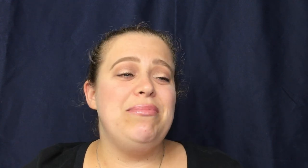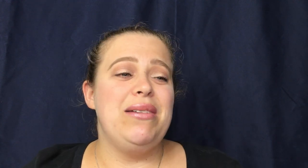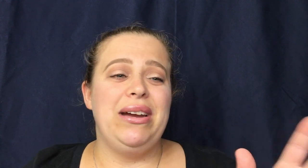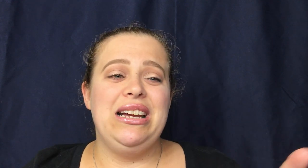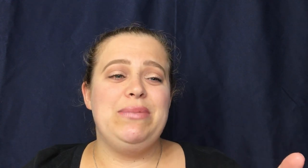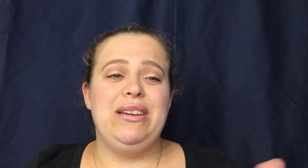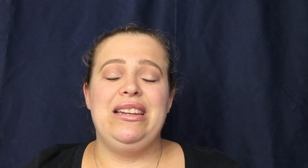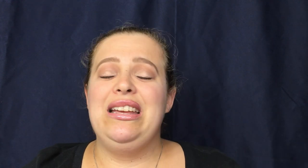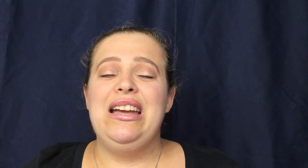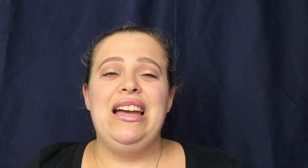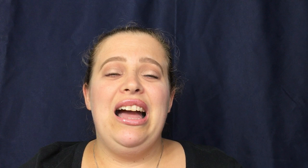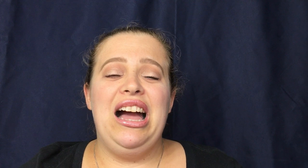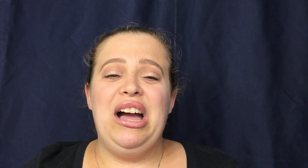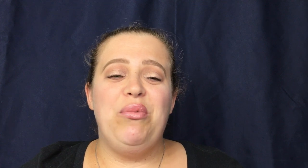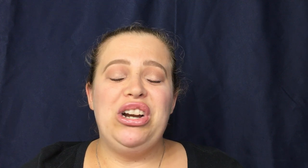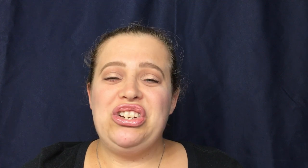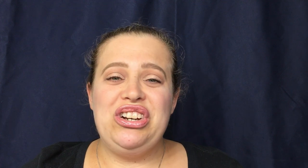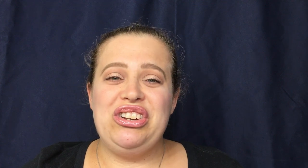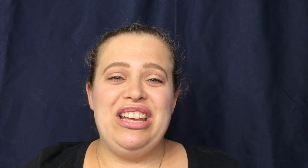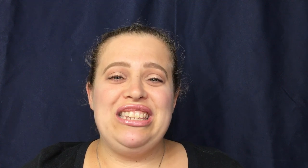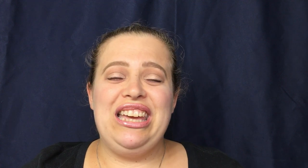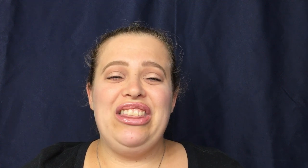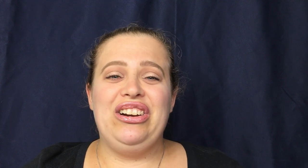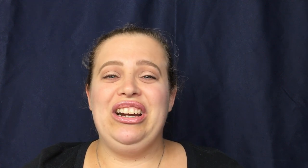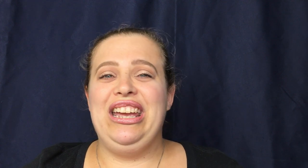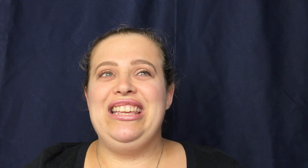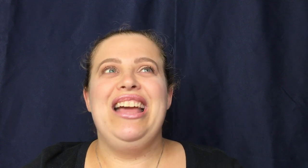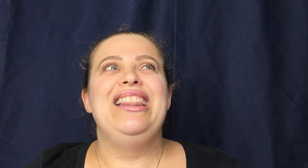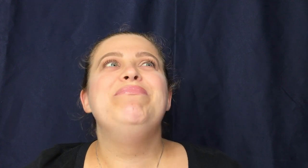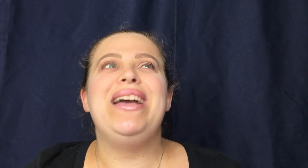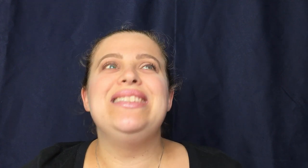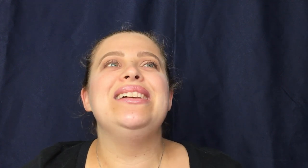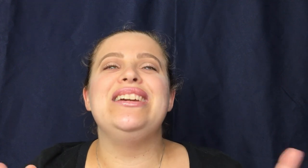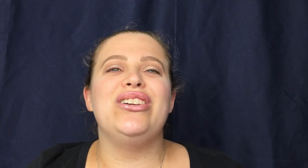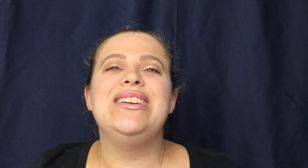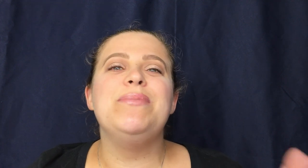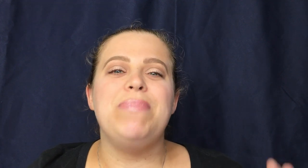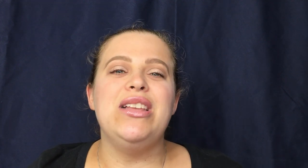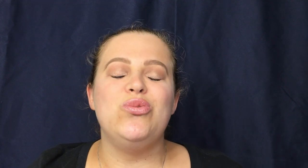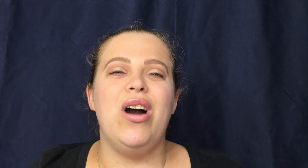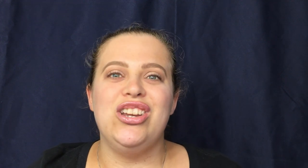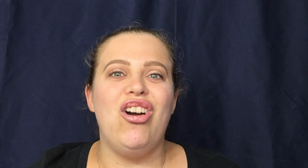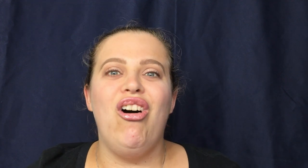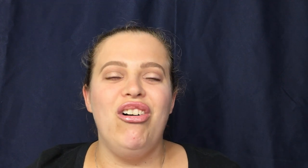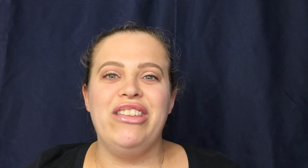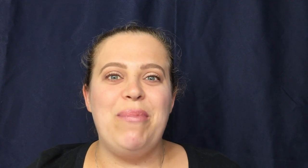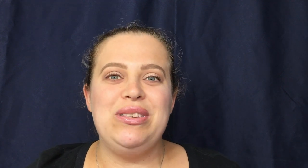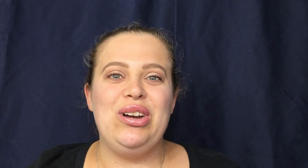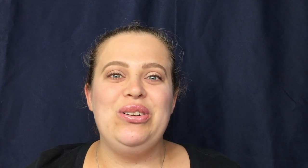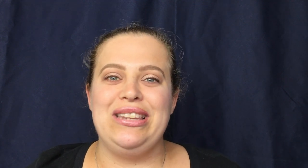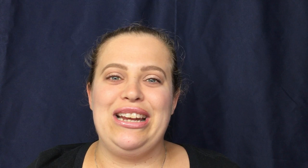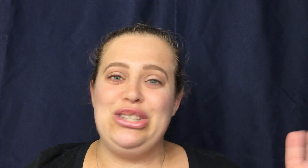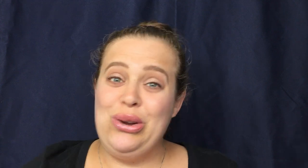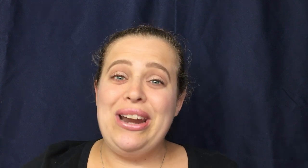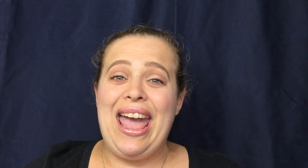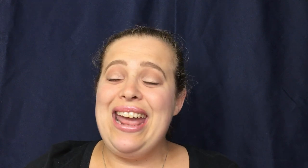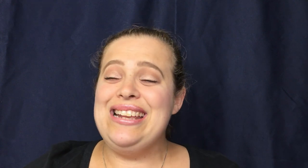Me and my husband watch Stranger Things together. He basically tries to binge watch all the episodes in like 2 days,